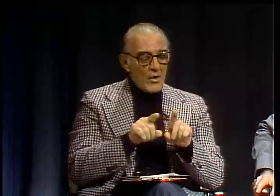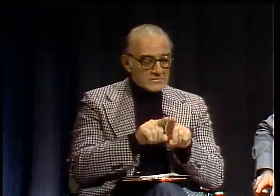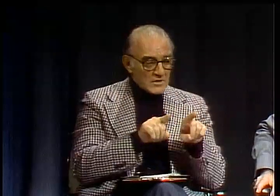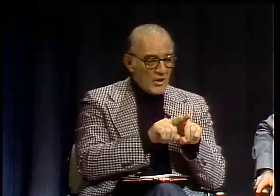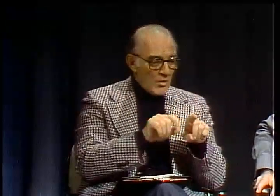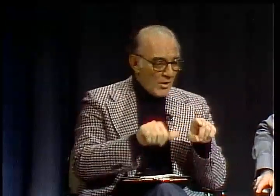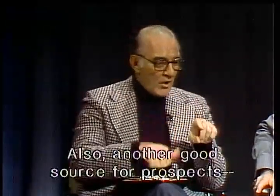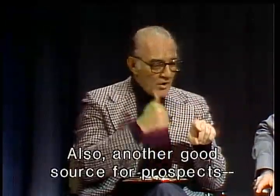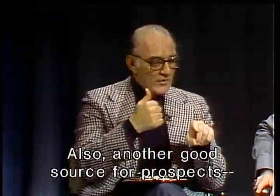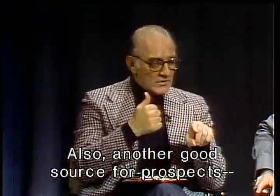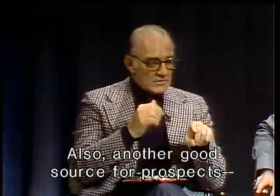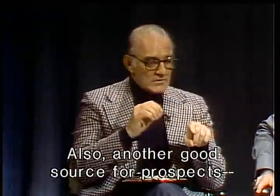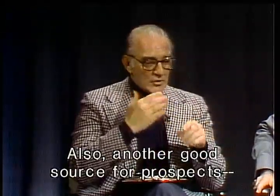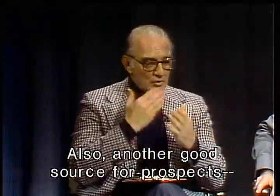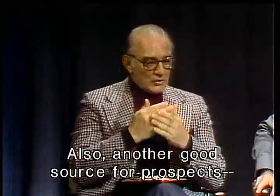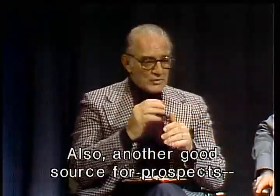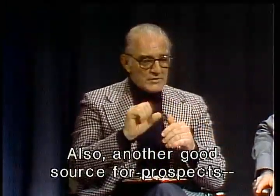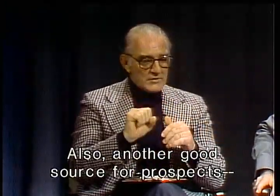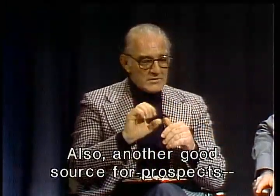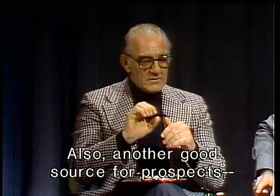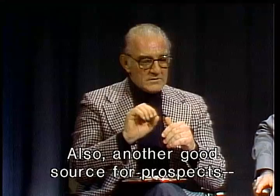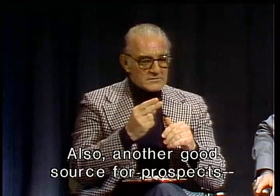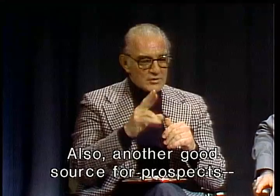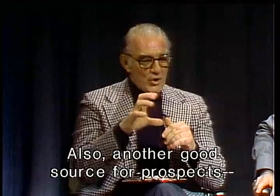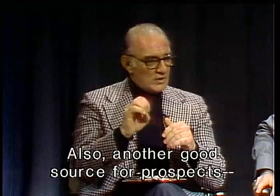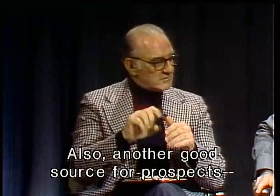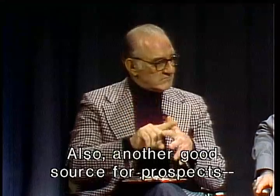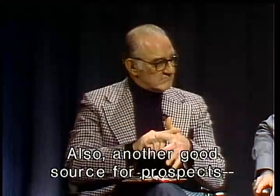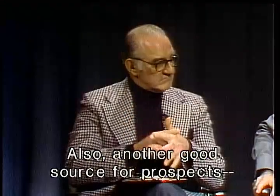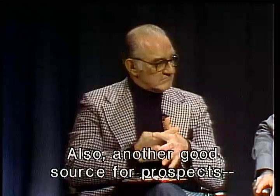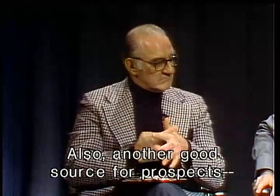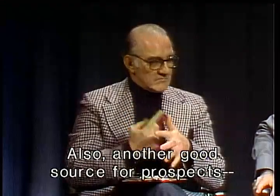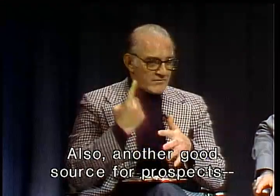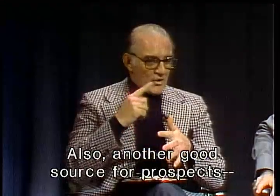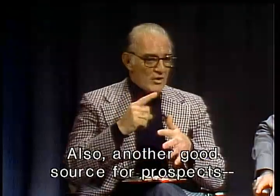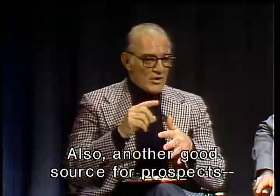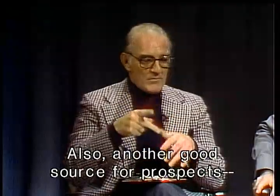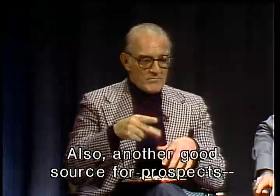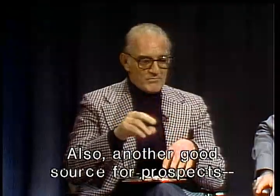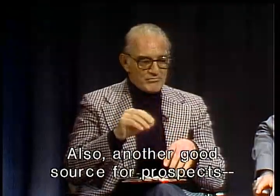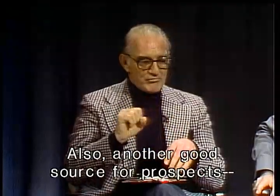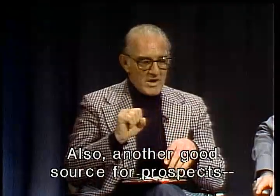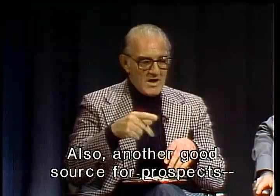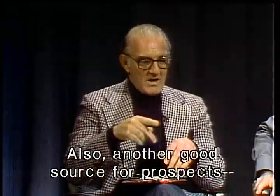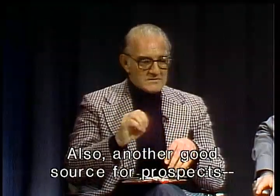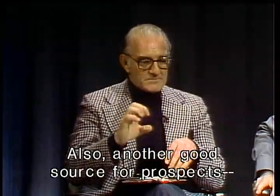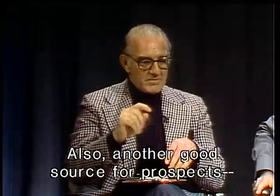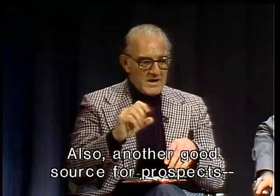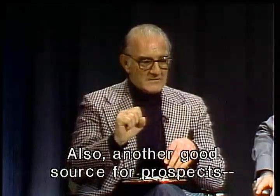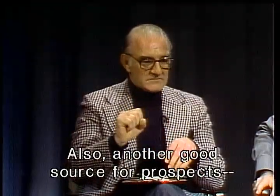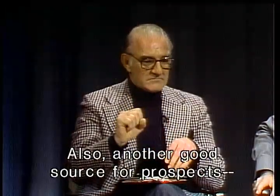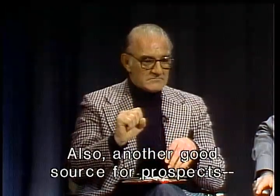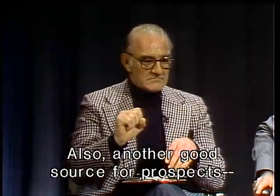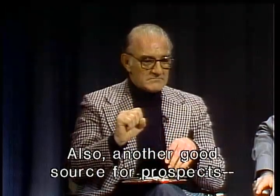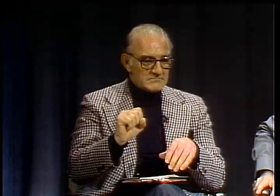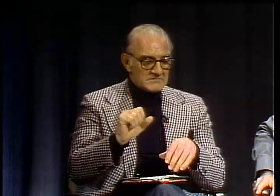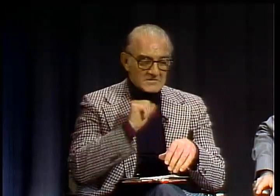Also, other good source for prospects, that's a